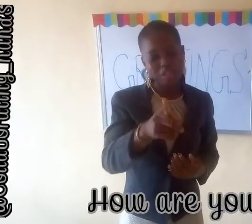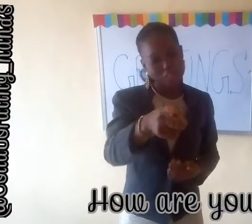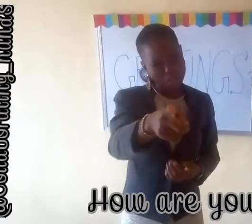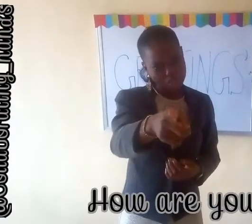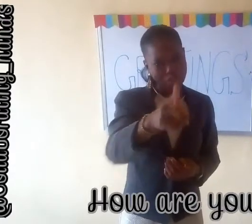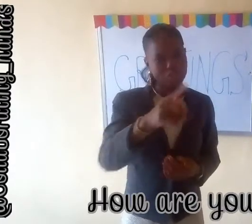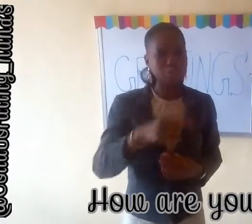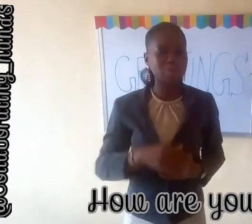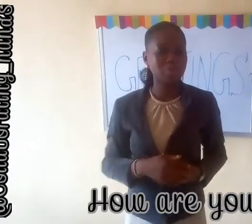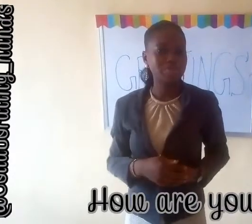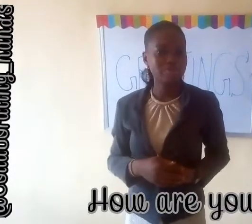are you?